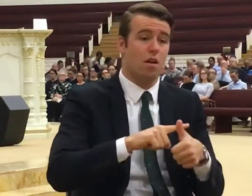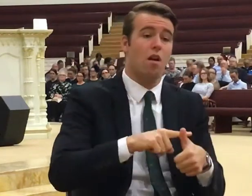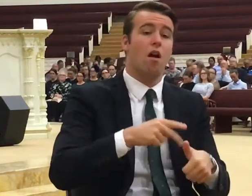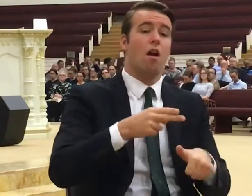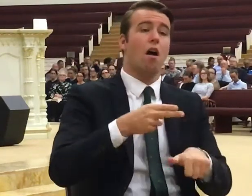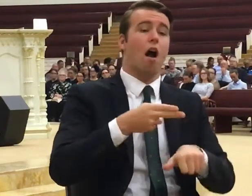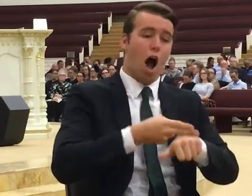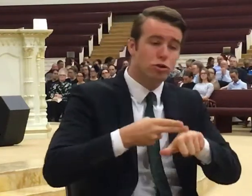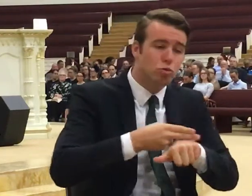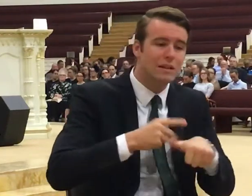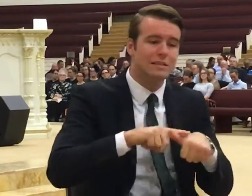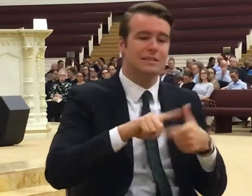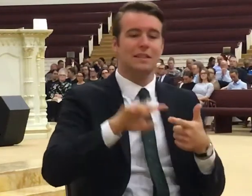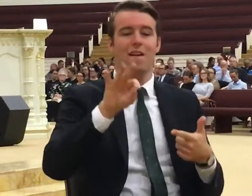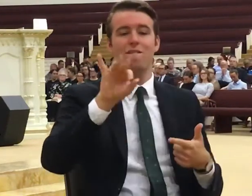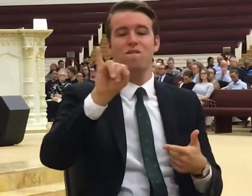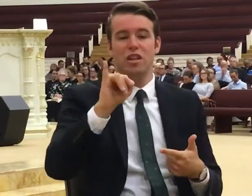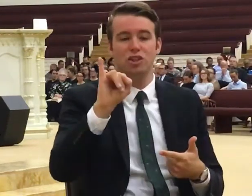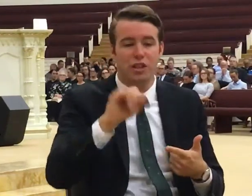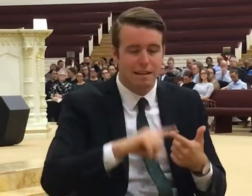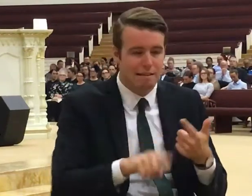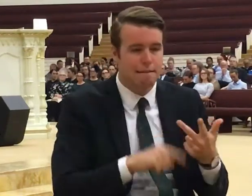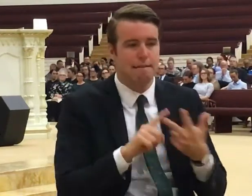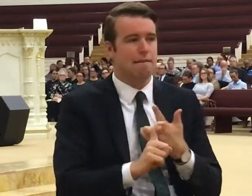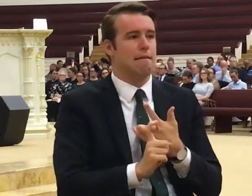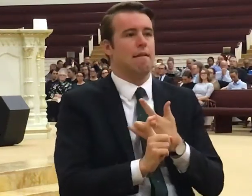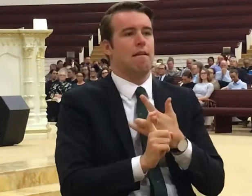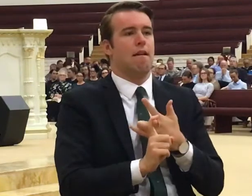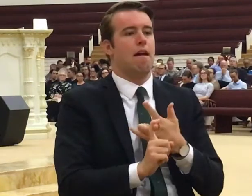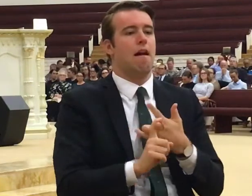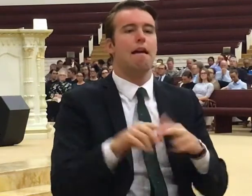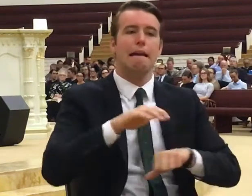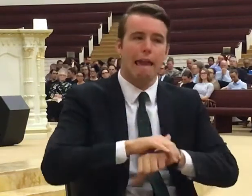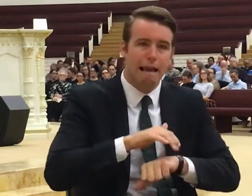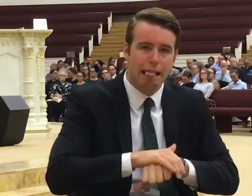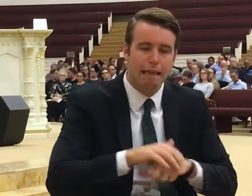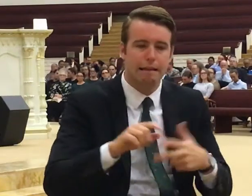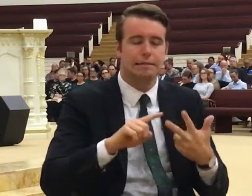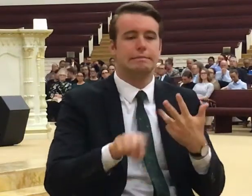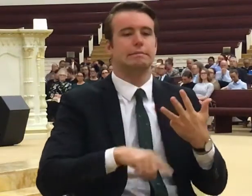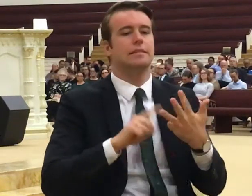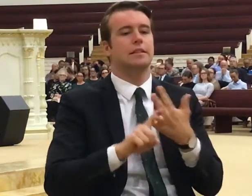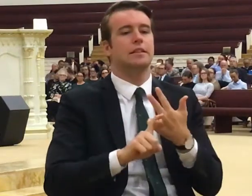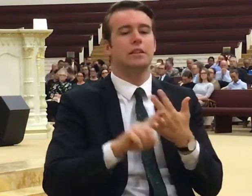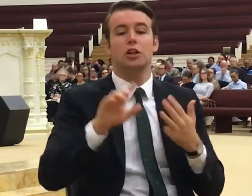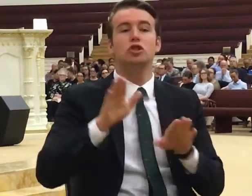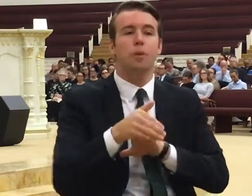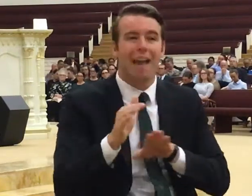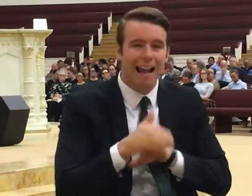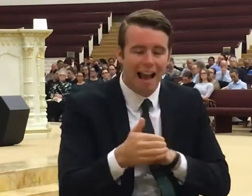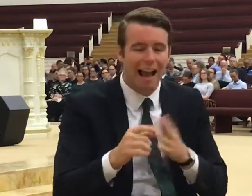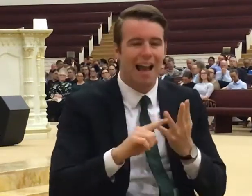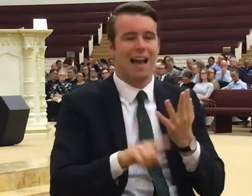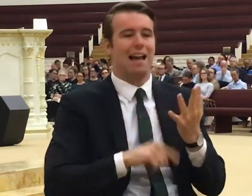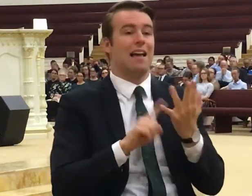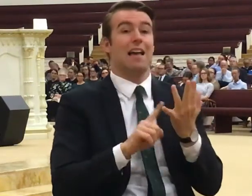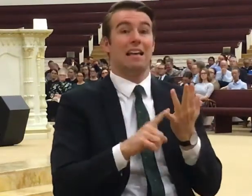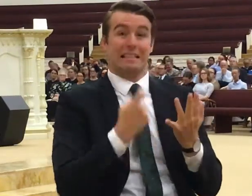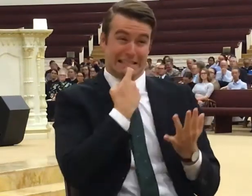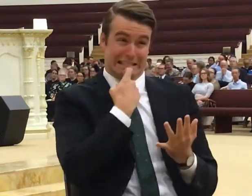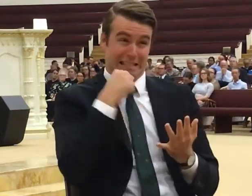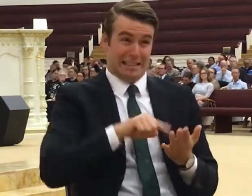been in Fiji, I have been in England, and I have been in Jamaica, and I have been this